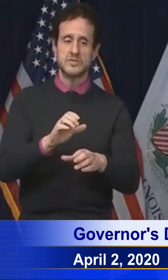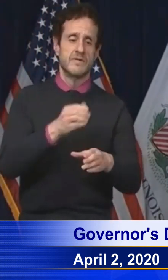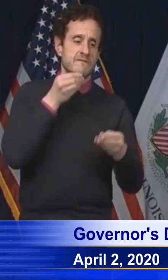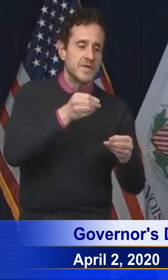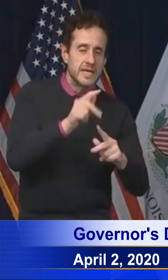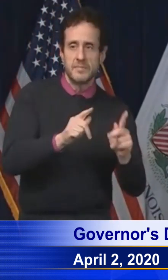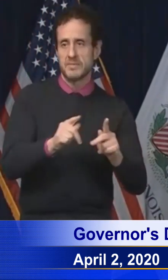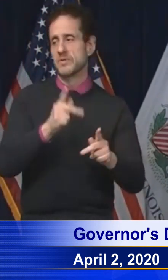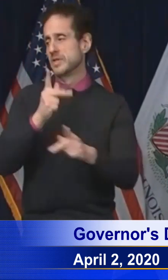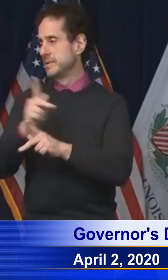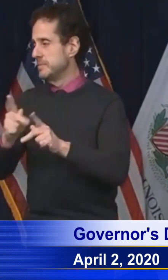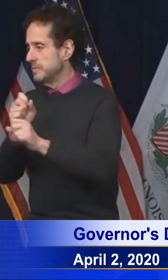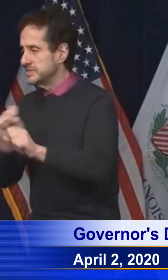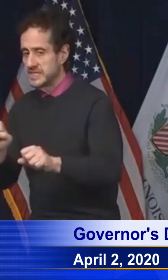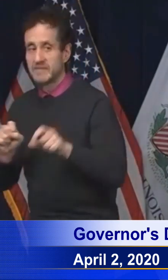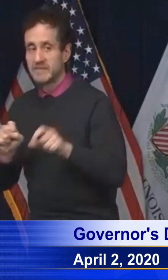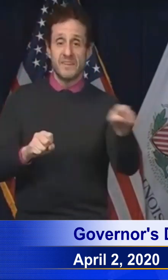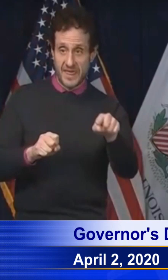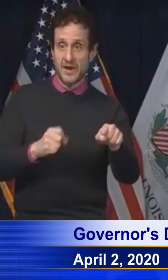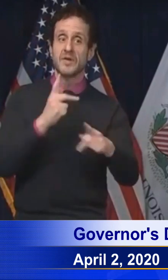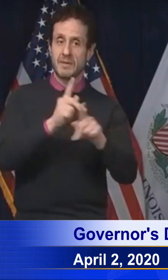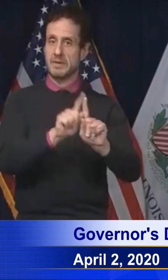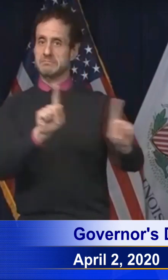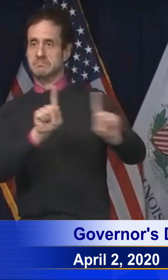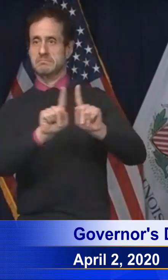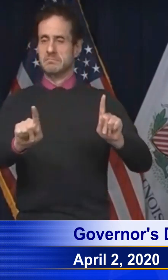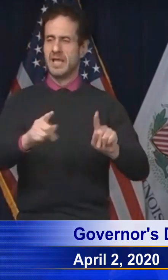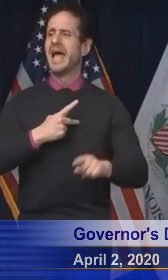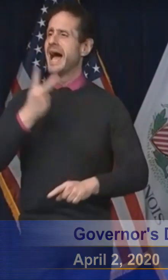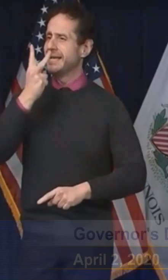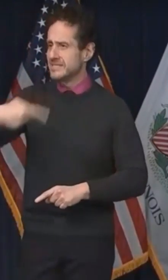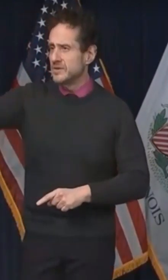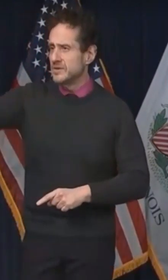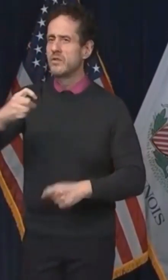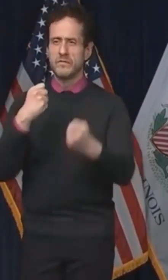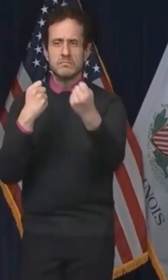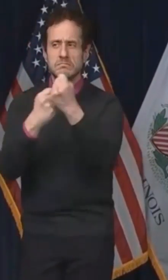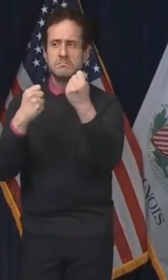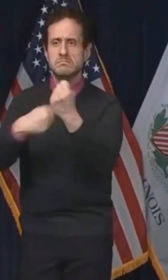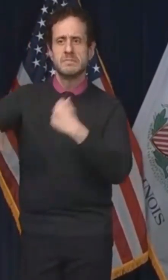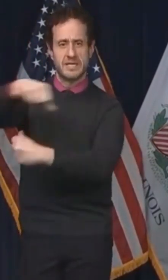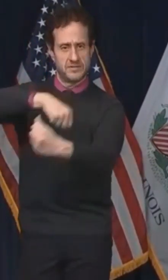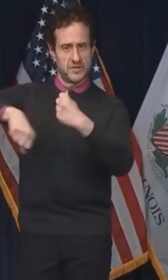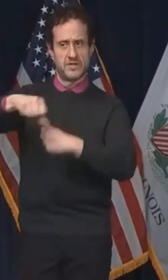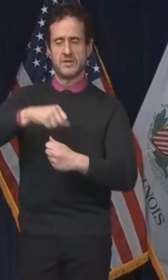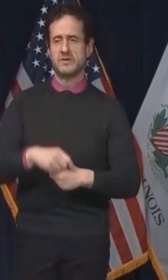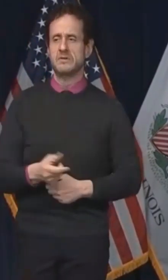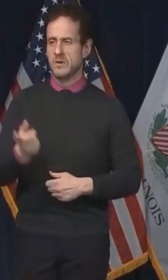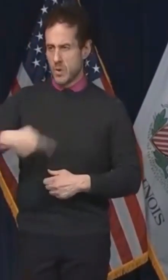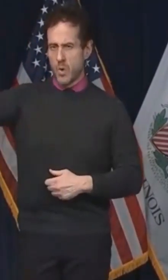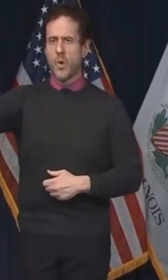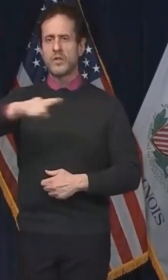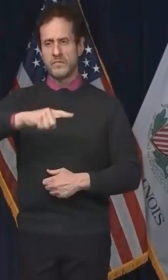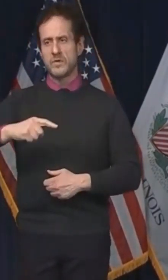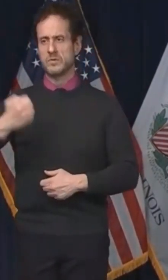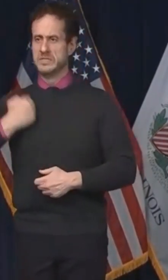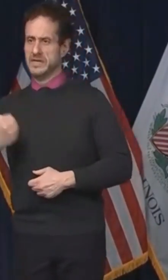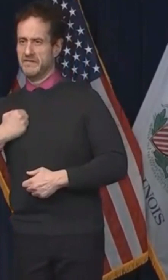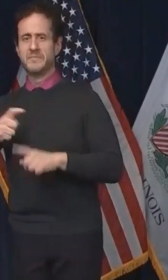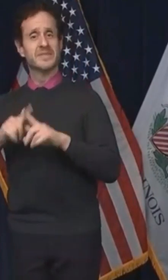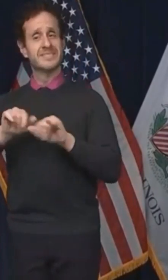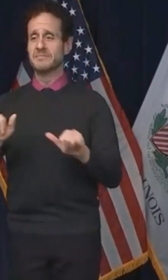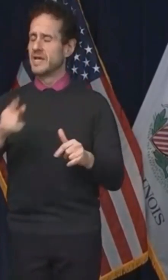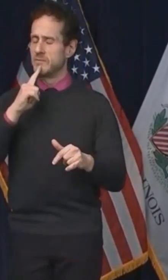social distance. I see you fighting for each other, Illinois. I see you as tough as you are kind,